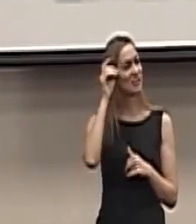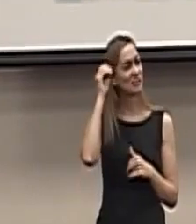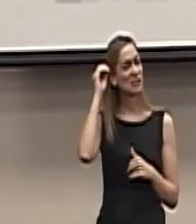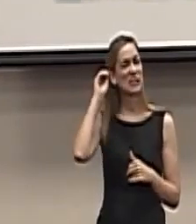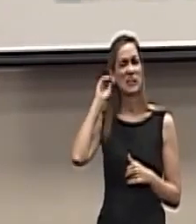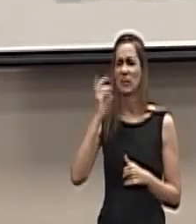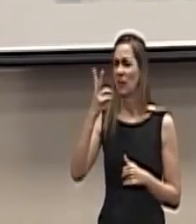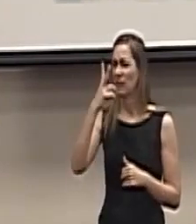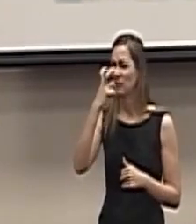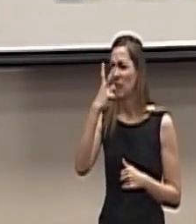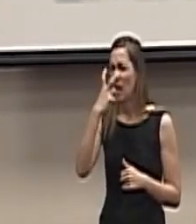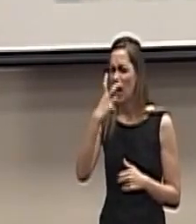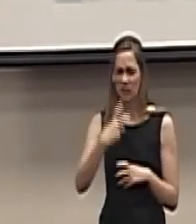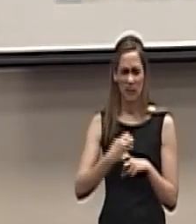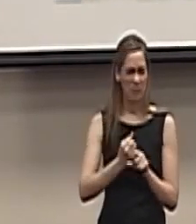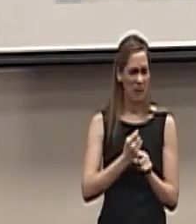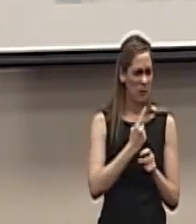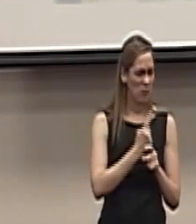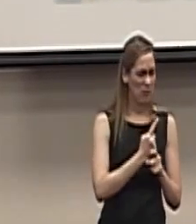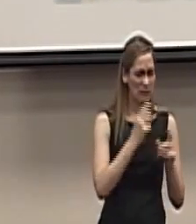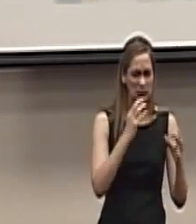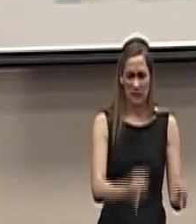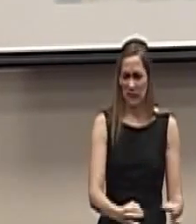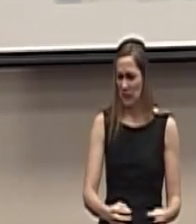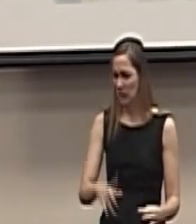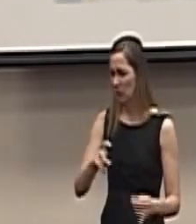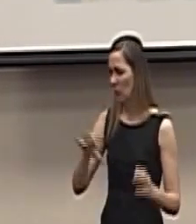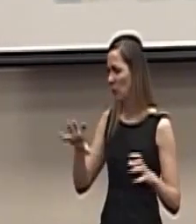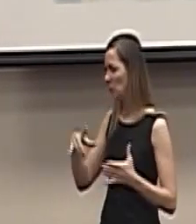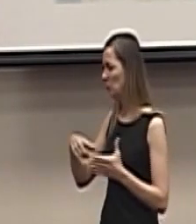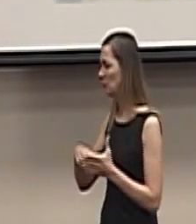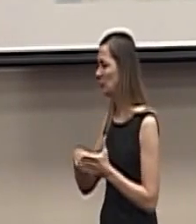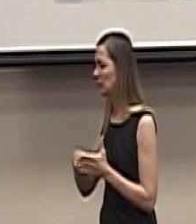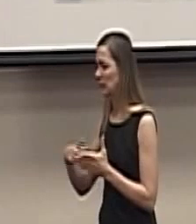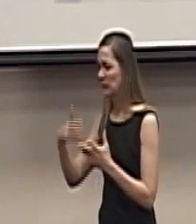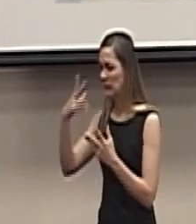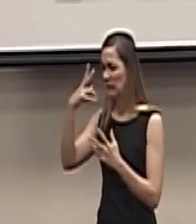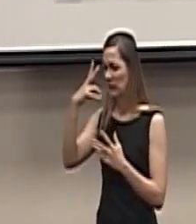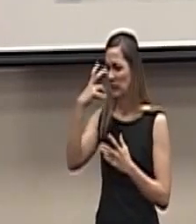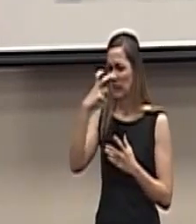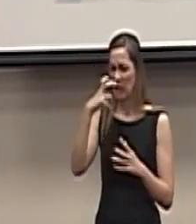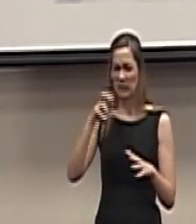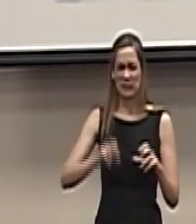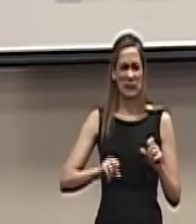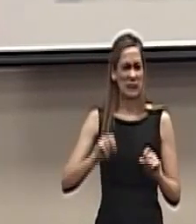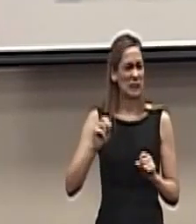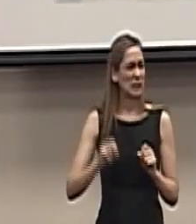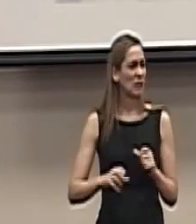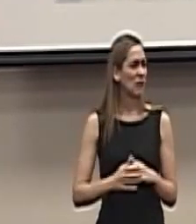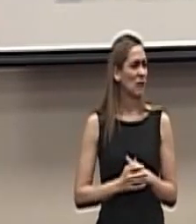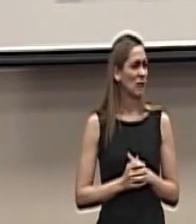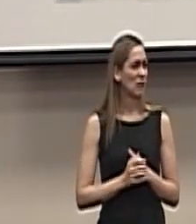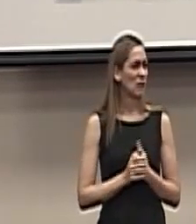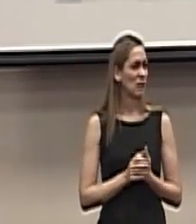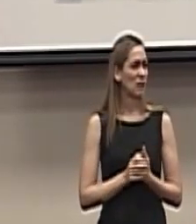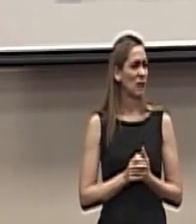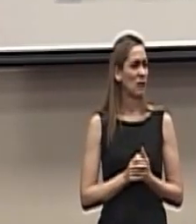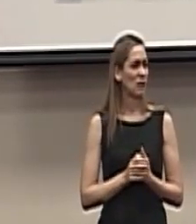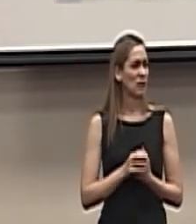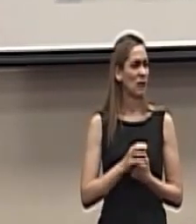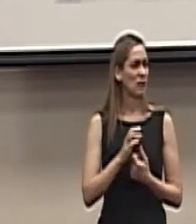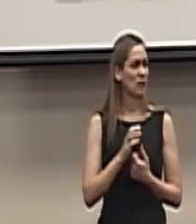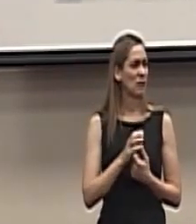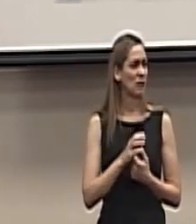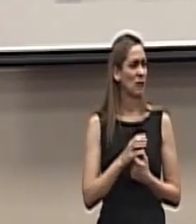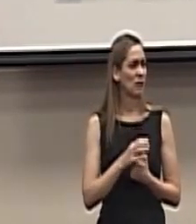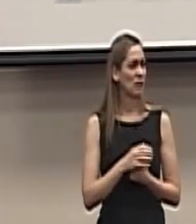Doubt. Did we make the right decision? Is this the thing we should be doing? So just doubting that decision. Okay. Corey, do you want to say? I was going to say doubt.